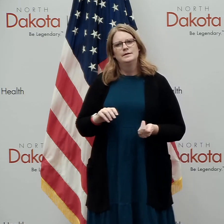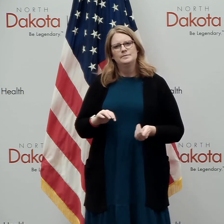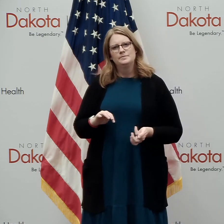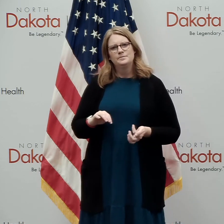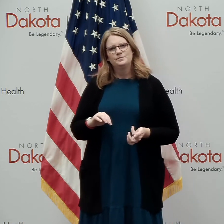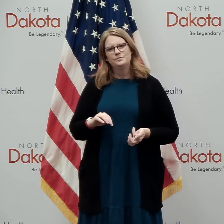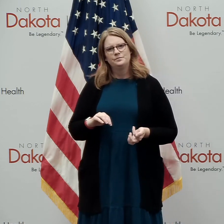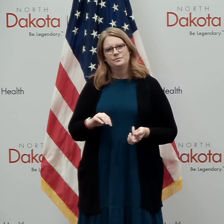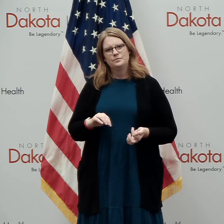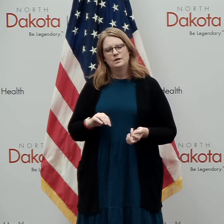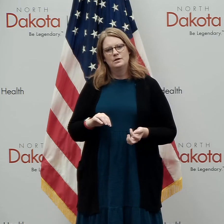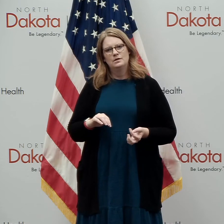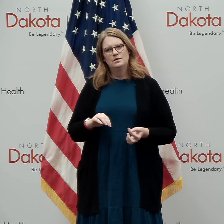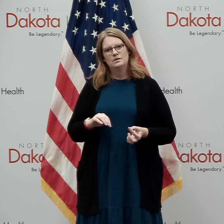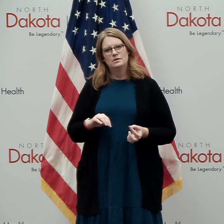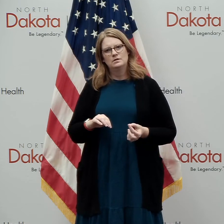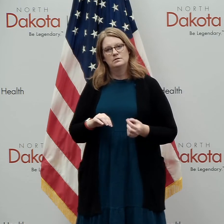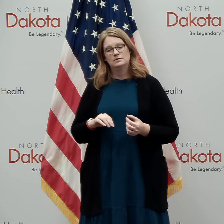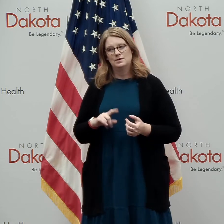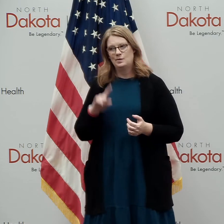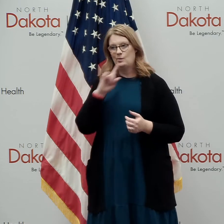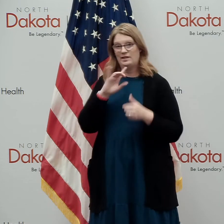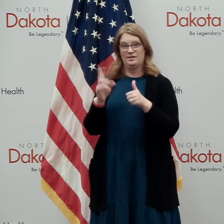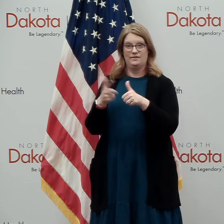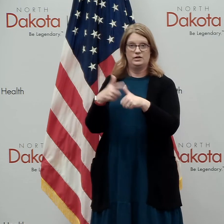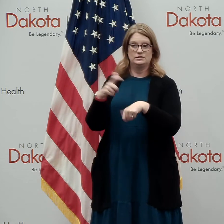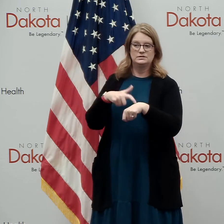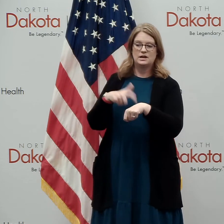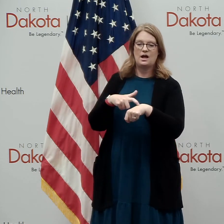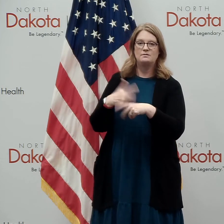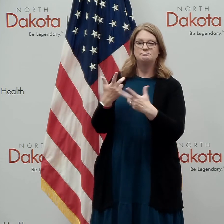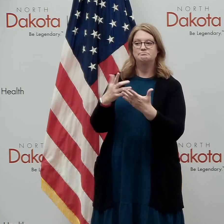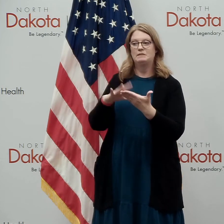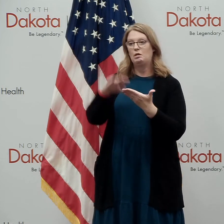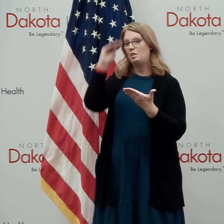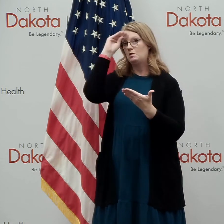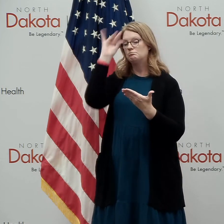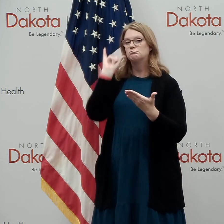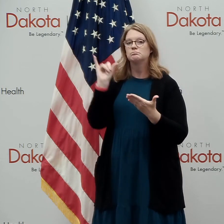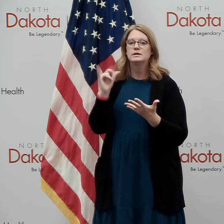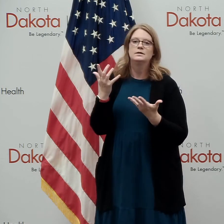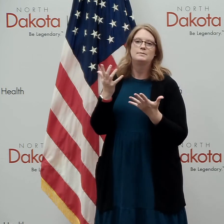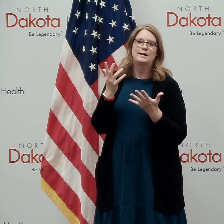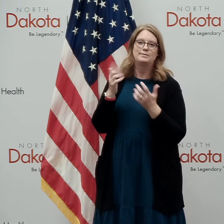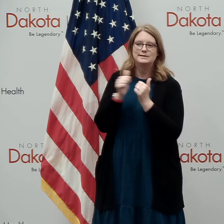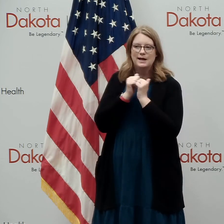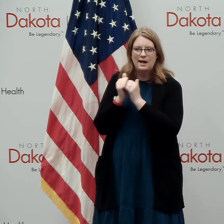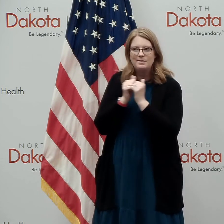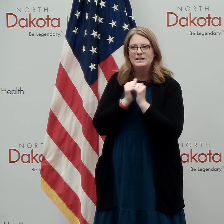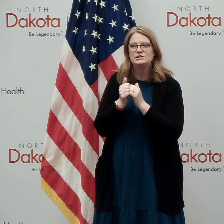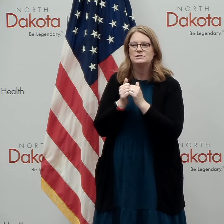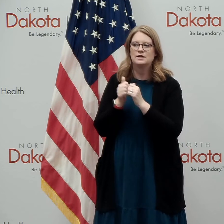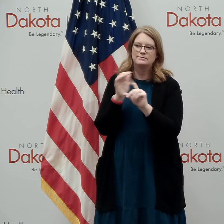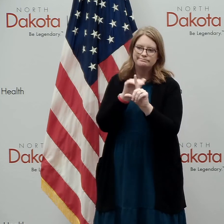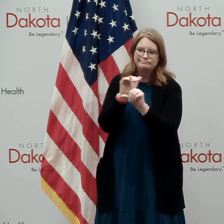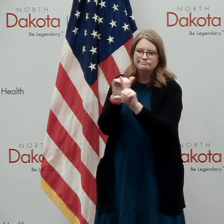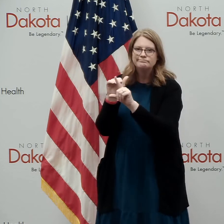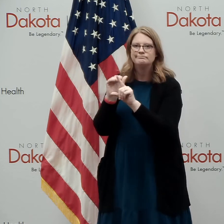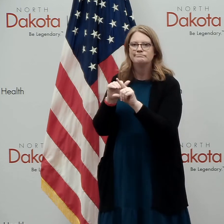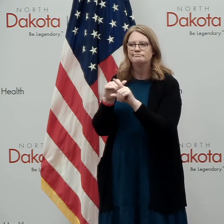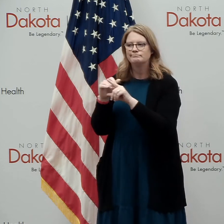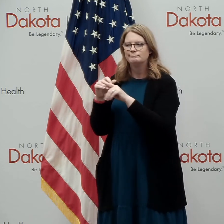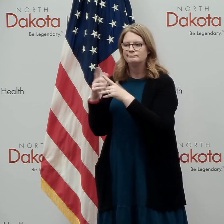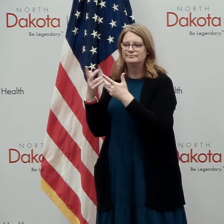I guess anytime you do something for the first time, you learn things new, and maybe it was a combination of marketing, maybe it was a combination of messaging, maybe it was a combination